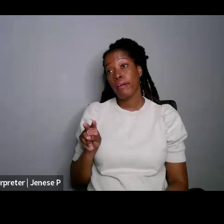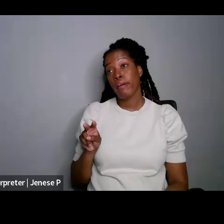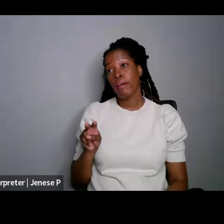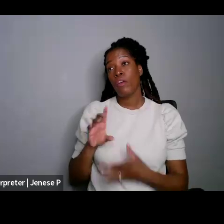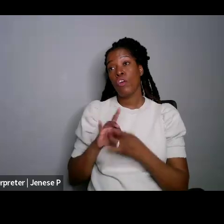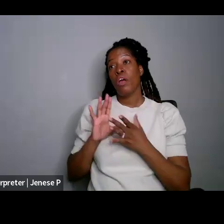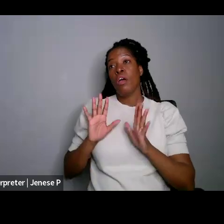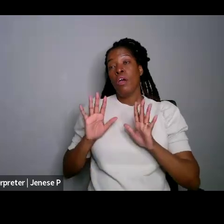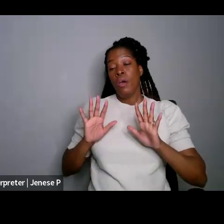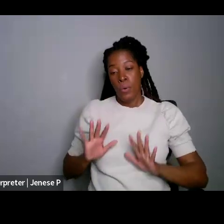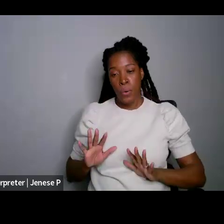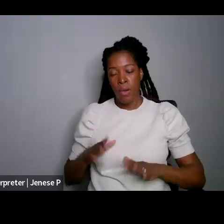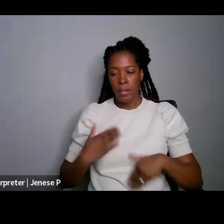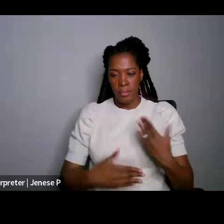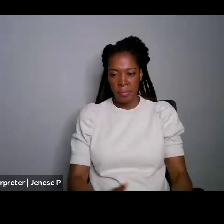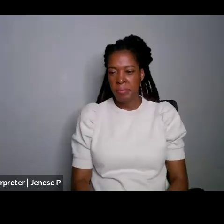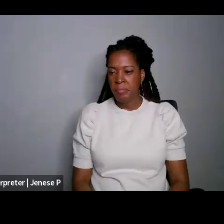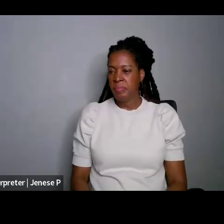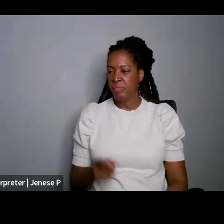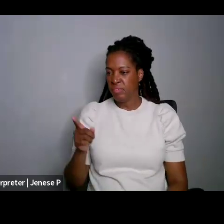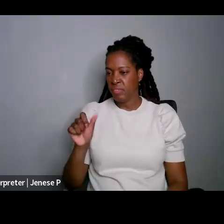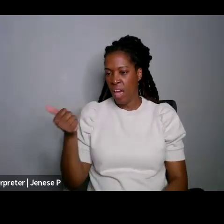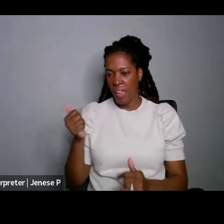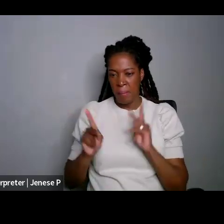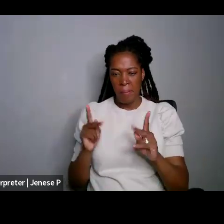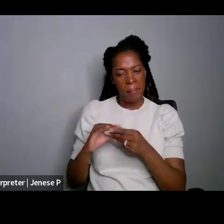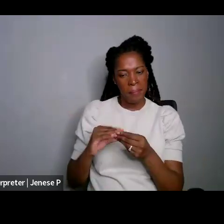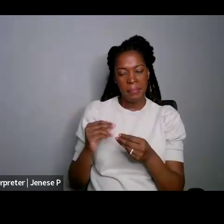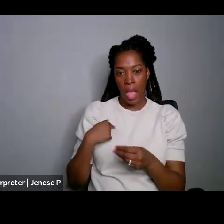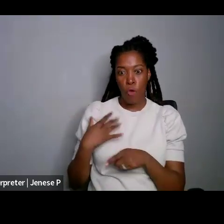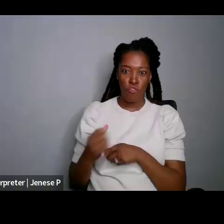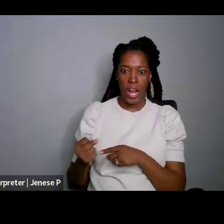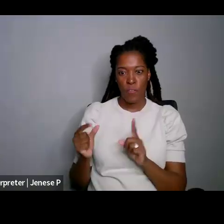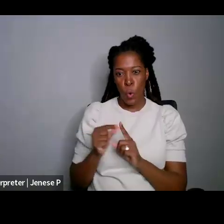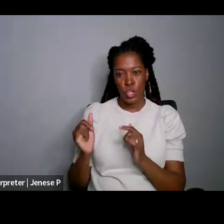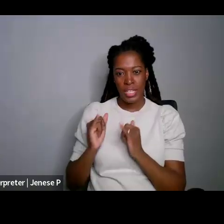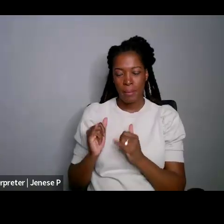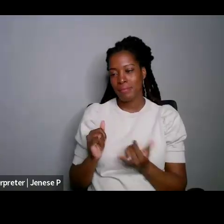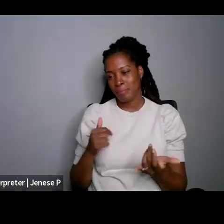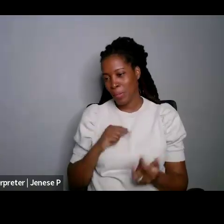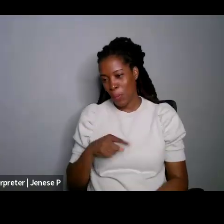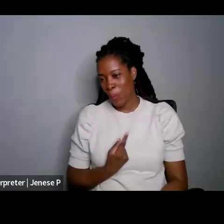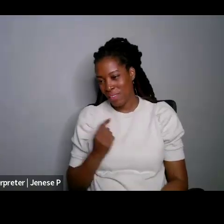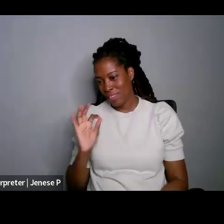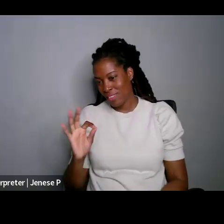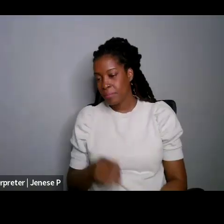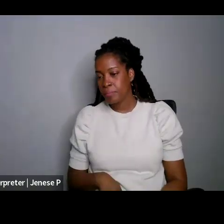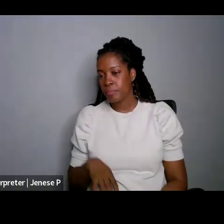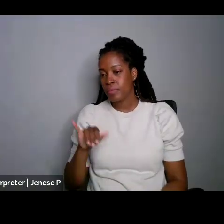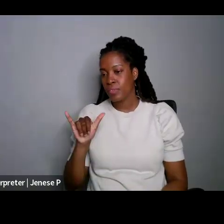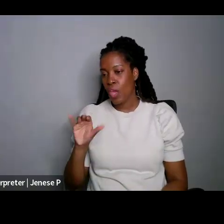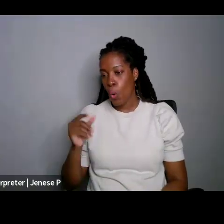Other people run out of words too. Good. I'm glad I'm not the only one. Laughter, yoga. Oh, perfect. I'm seeing horses,